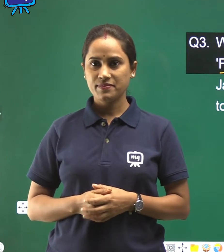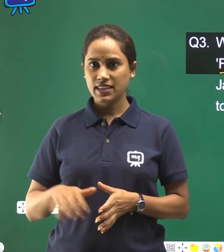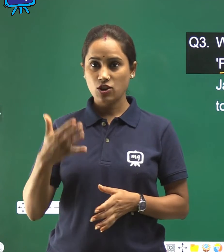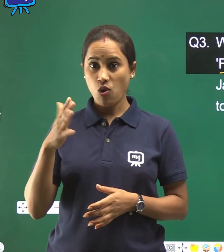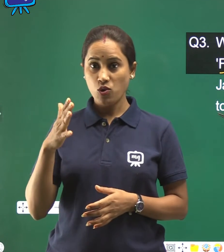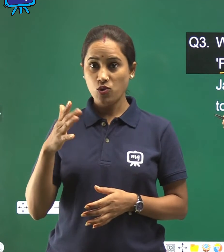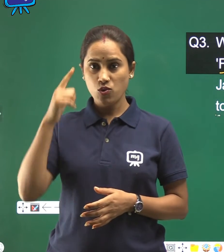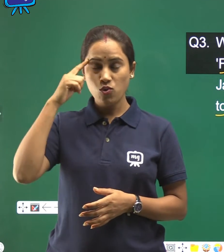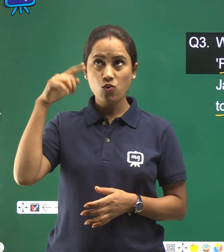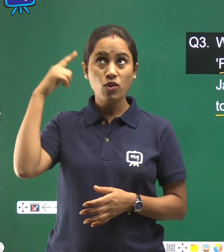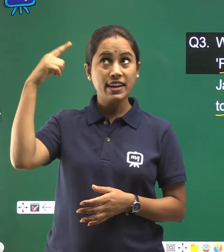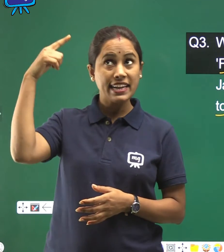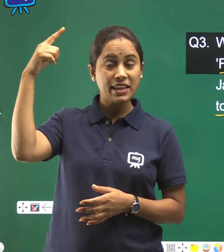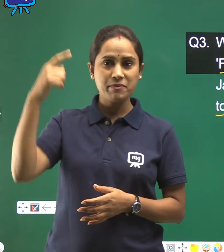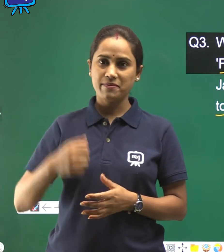not to dream